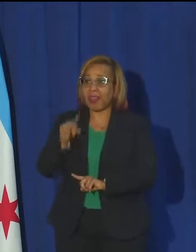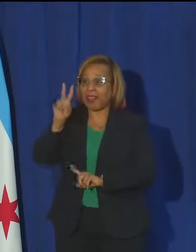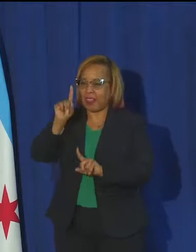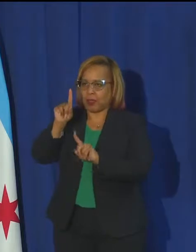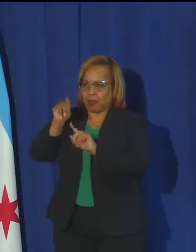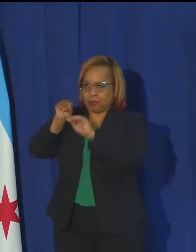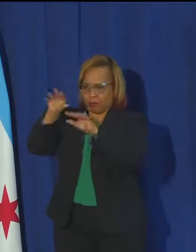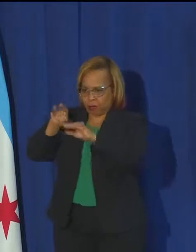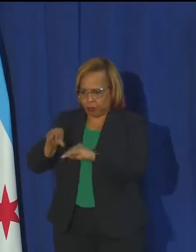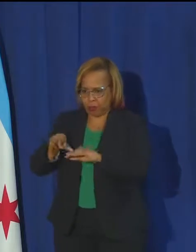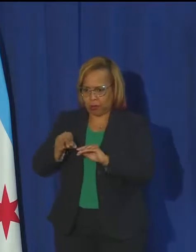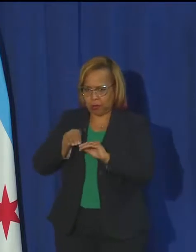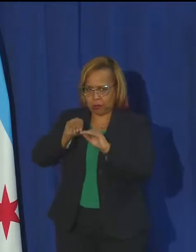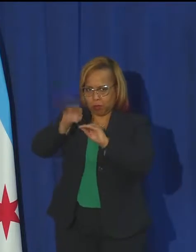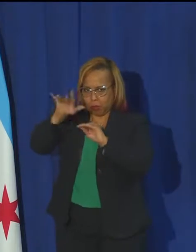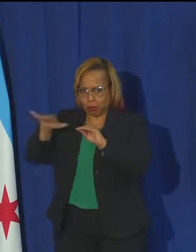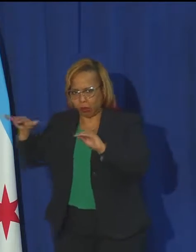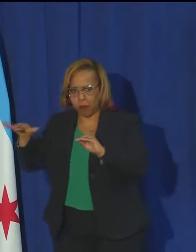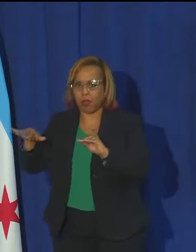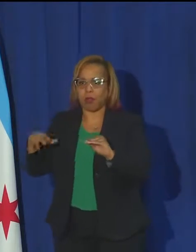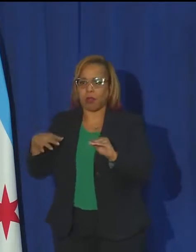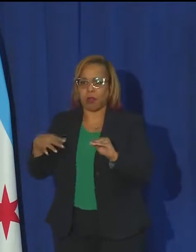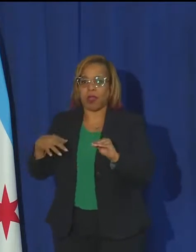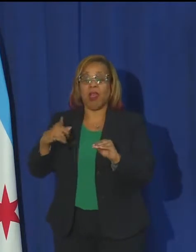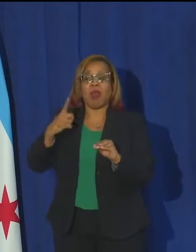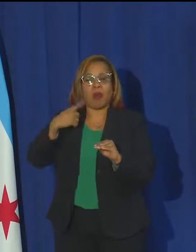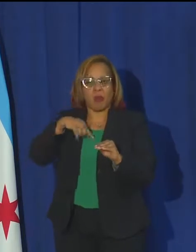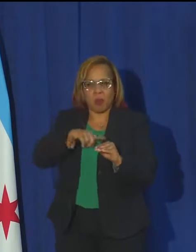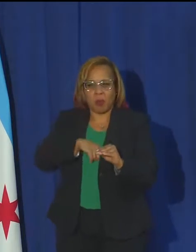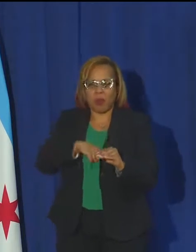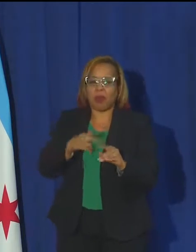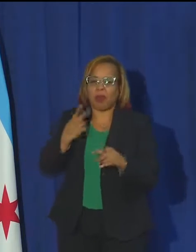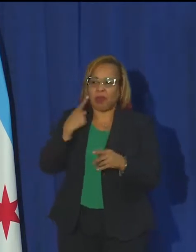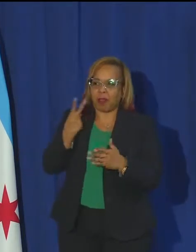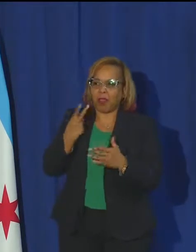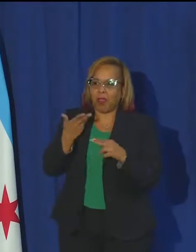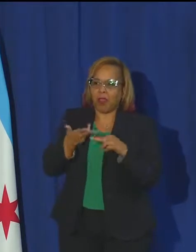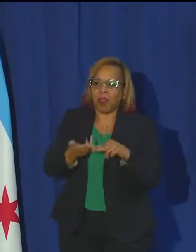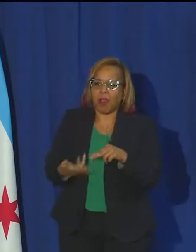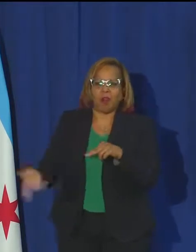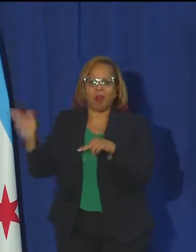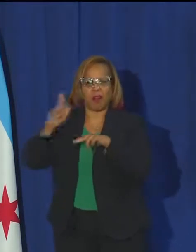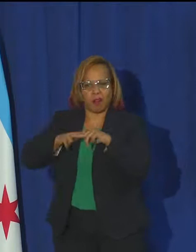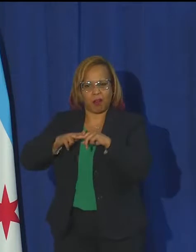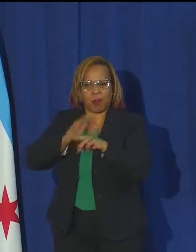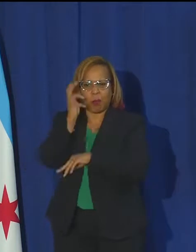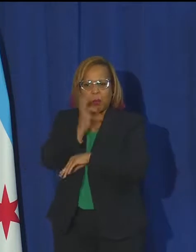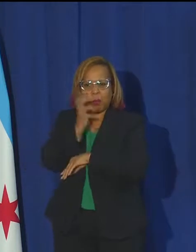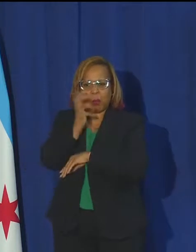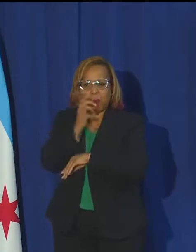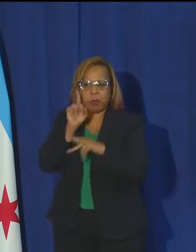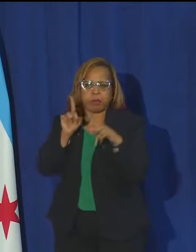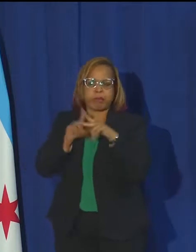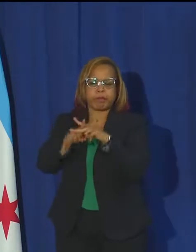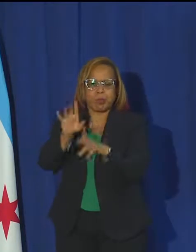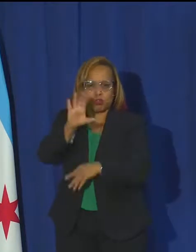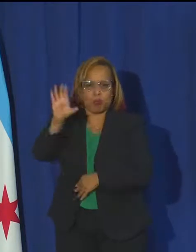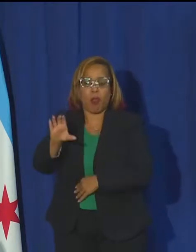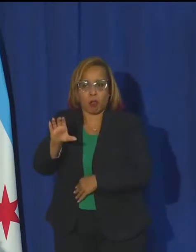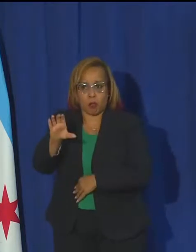those 2 are spreading to 2 people, and so on, we very quickly see a big increase of cases in